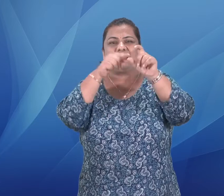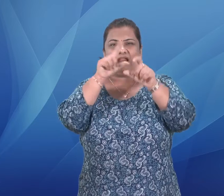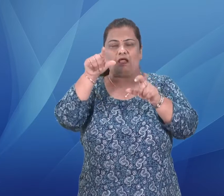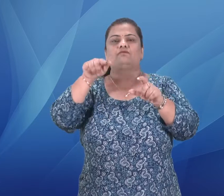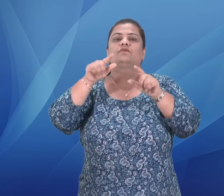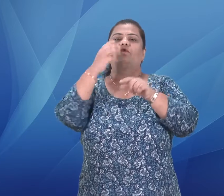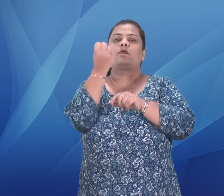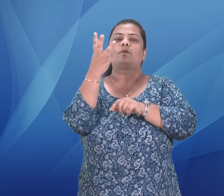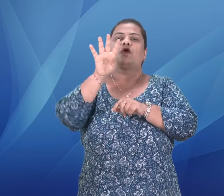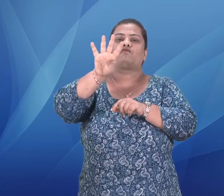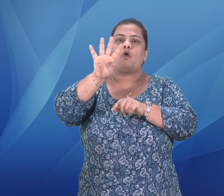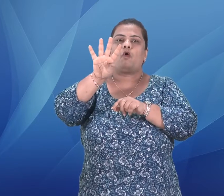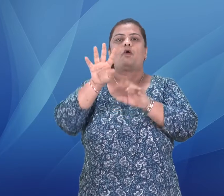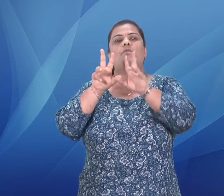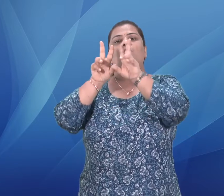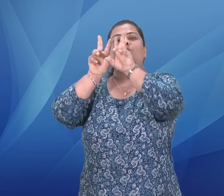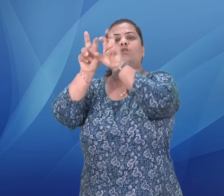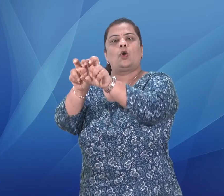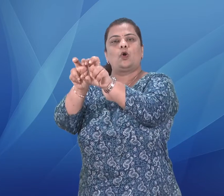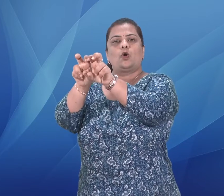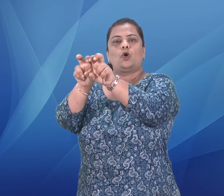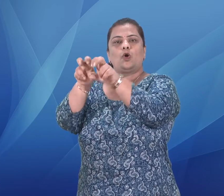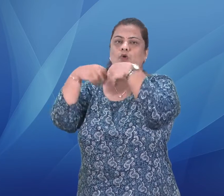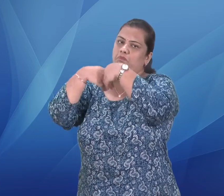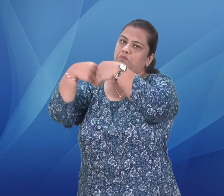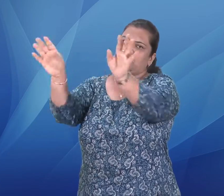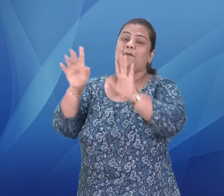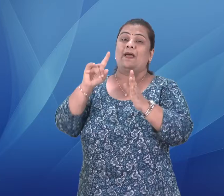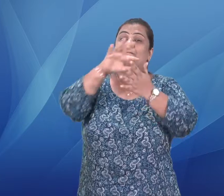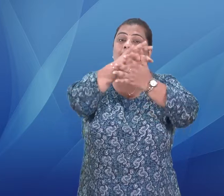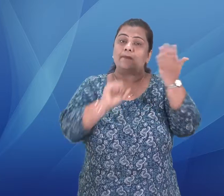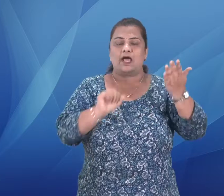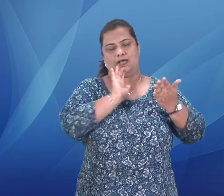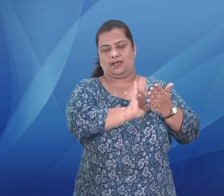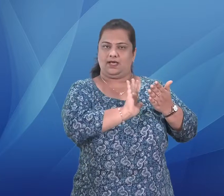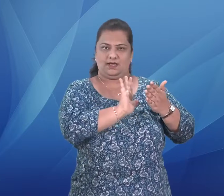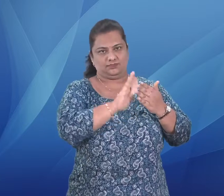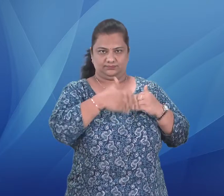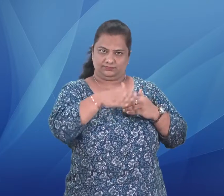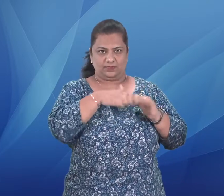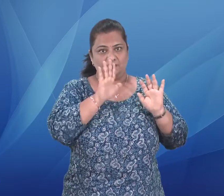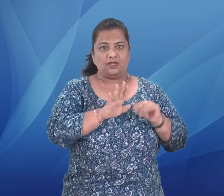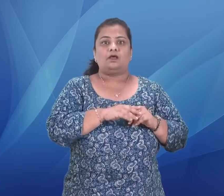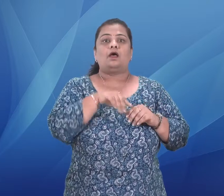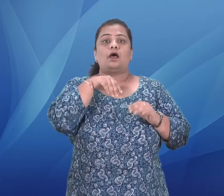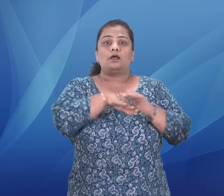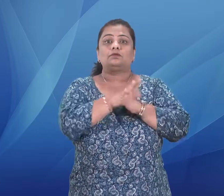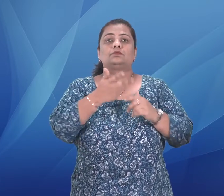issues related to national security, foreign relations, and public order, according to the INB Minister Anurag